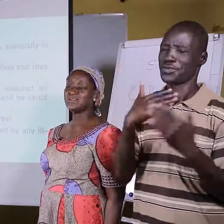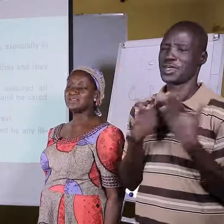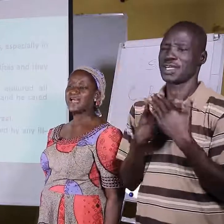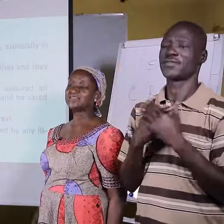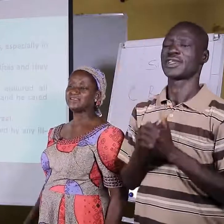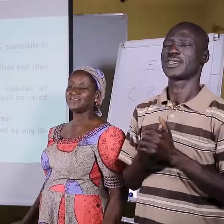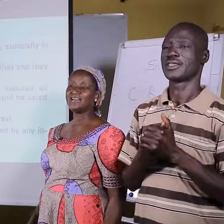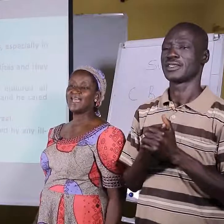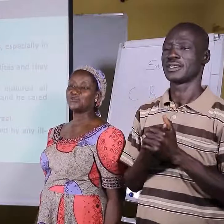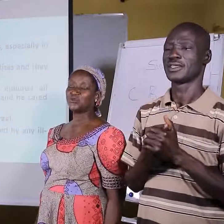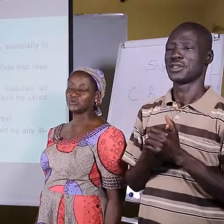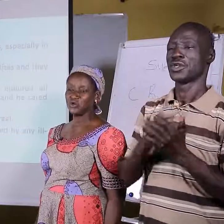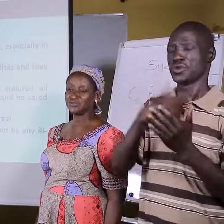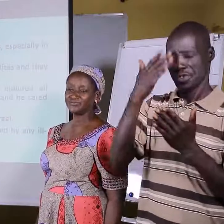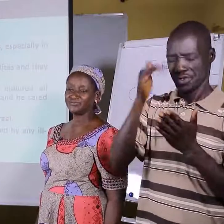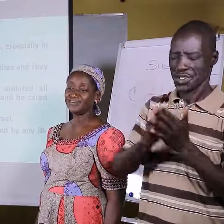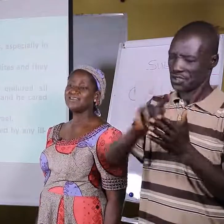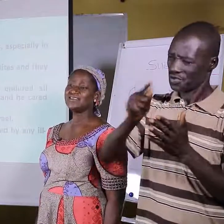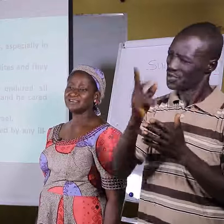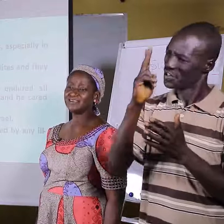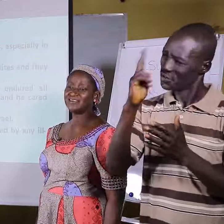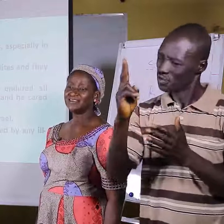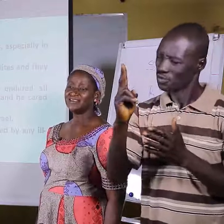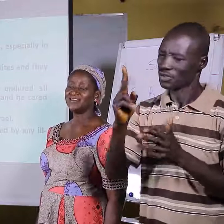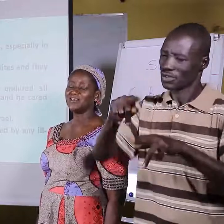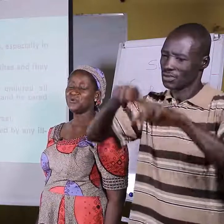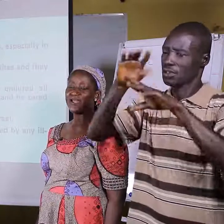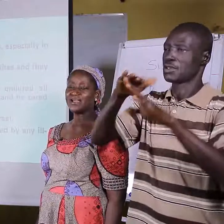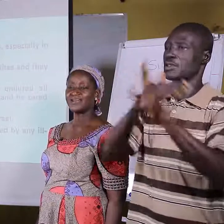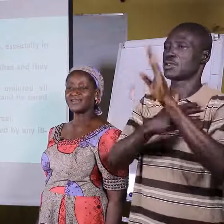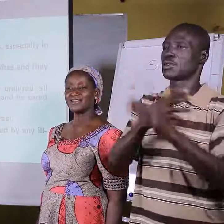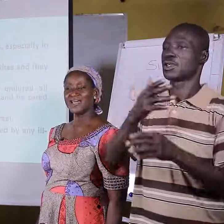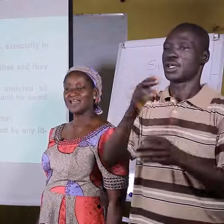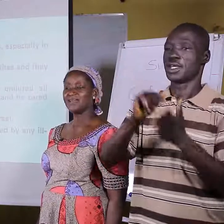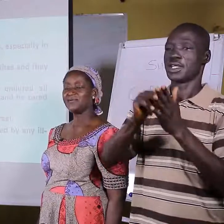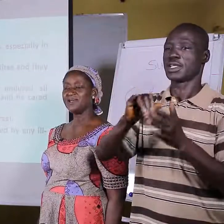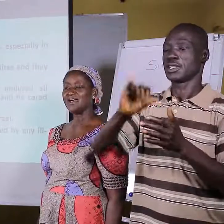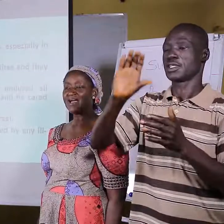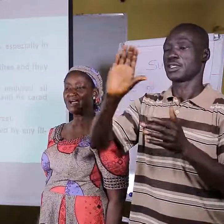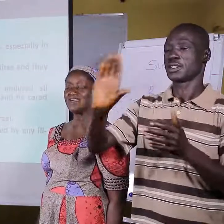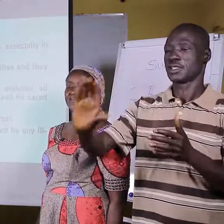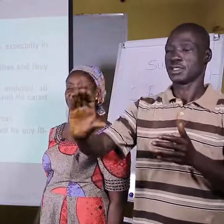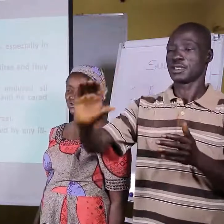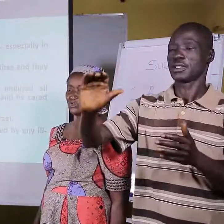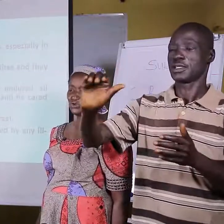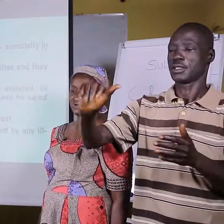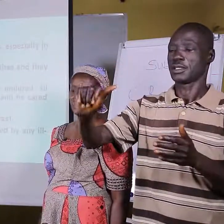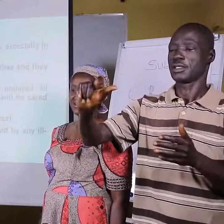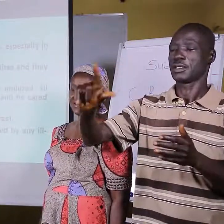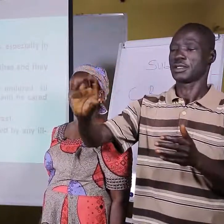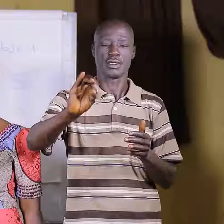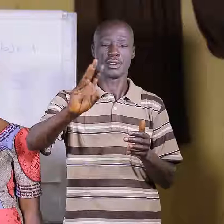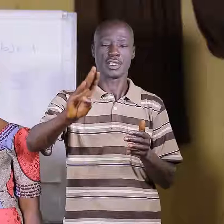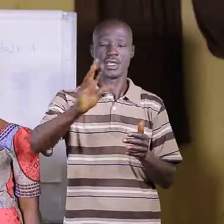two that relied on God? Yes, they were Caleb and